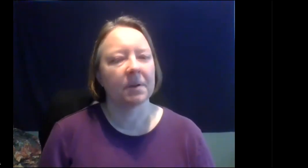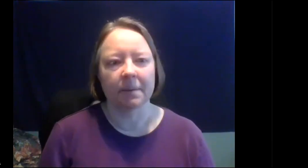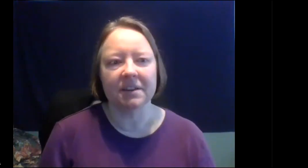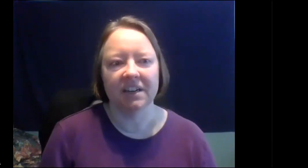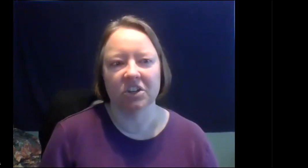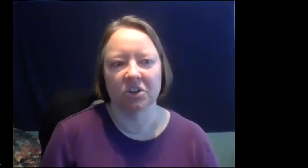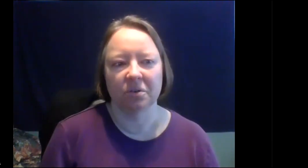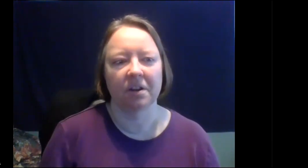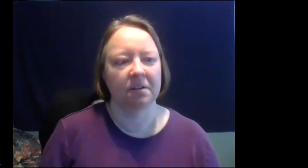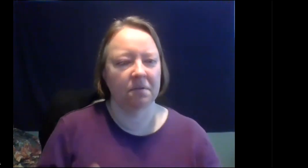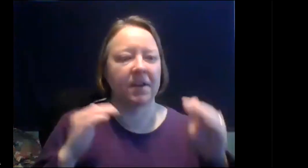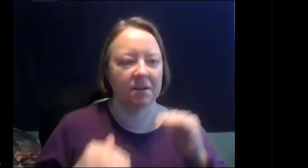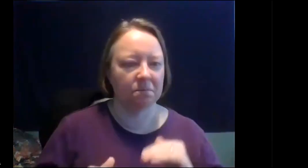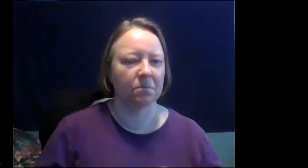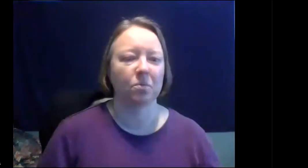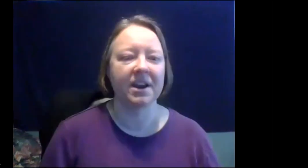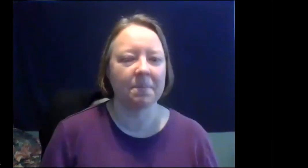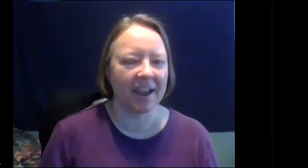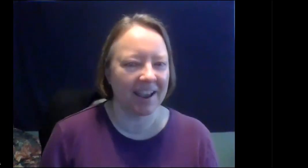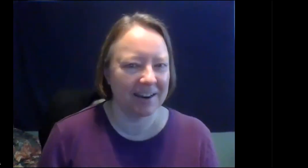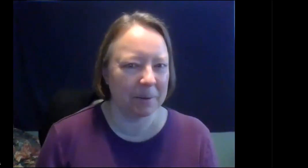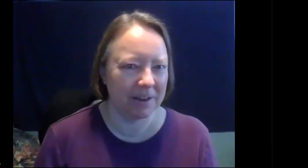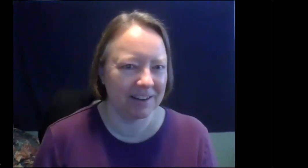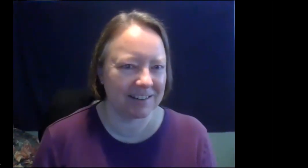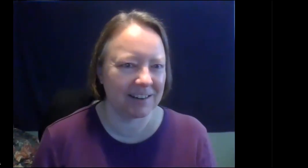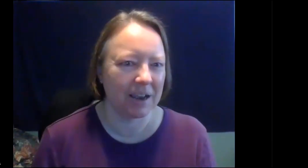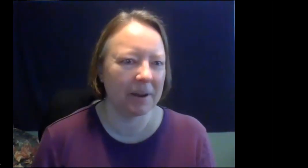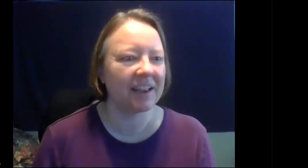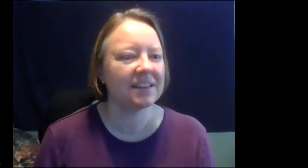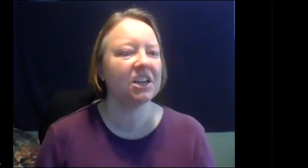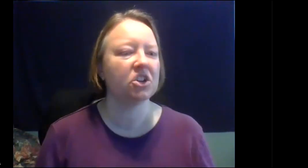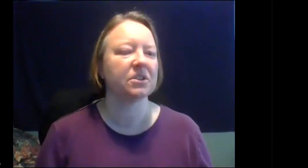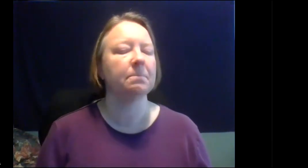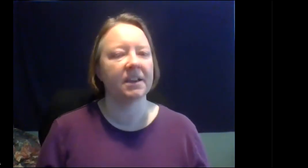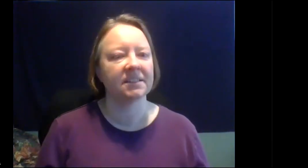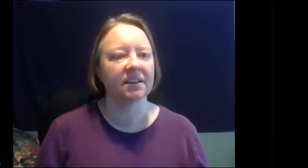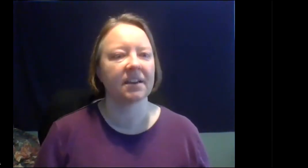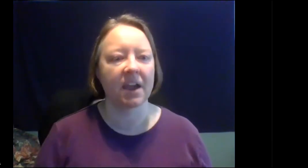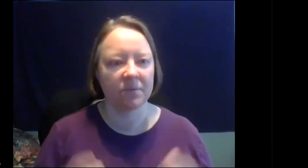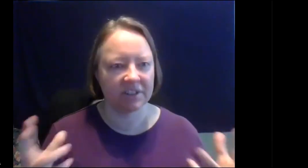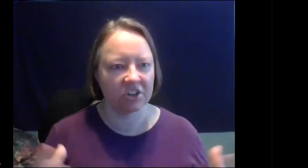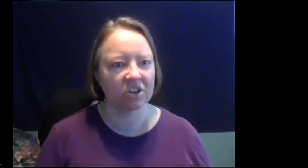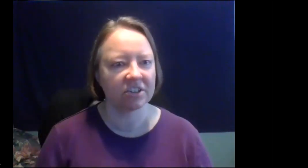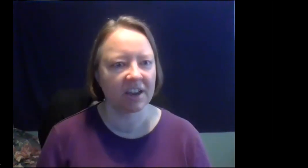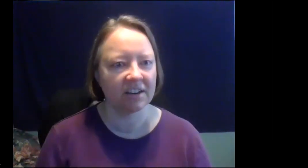but let me teach you, if I can rein it back on in a minute, I'd like to teach you some basic conversational